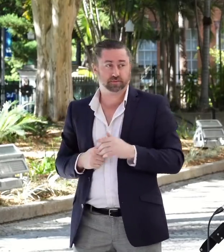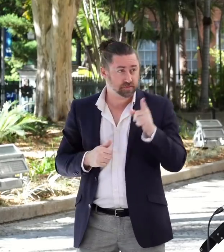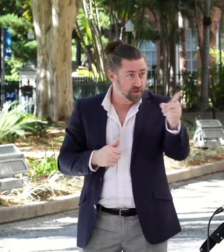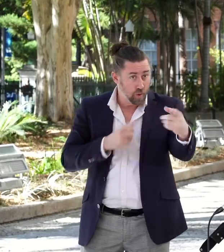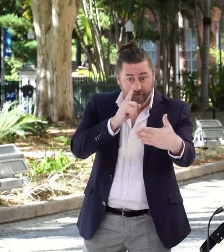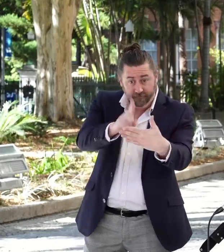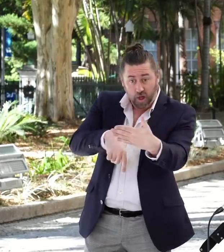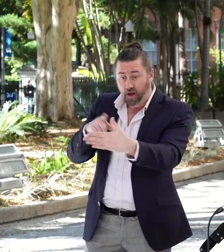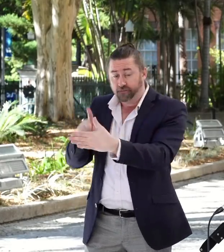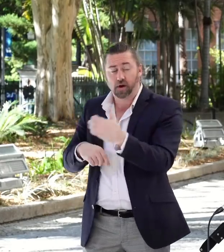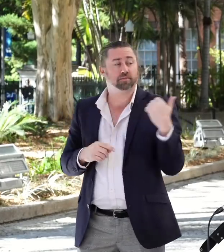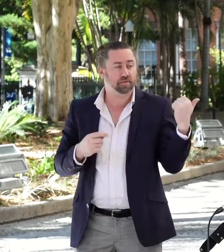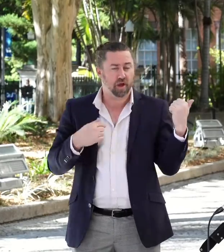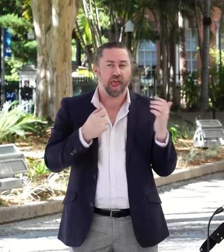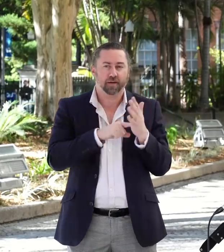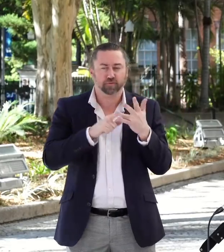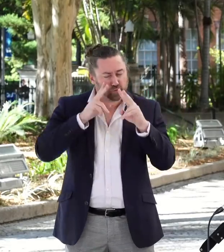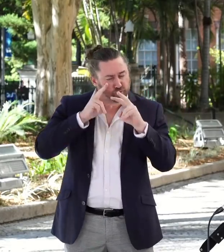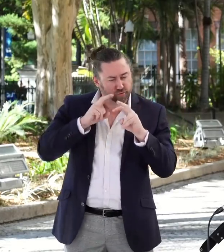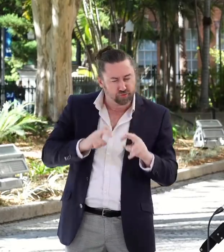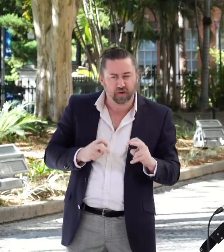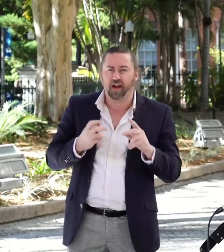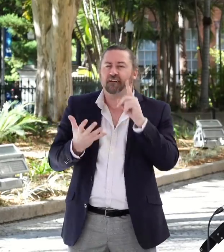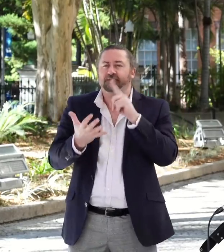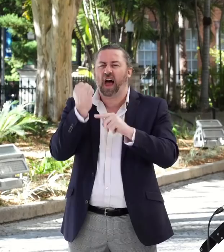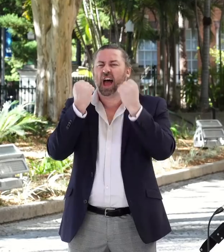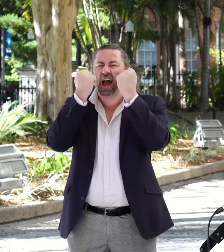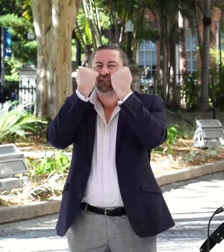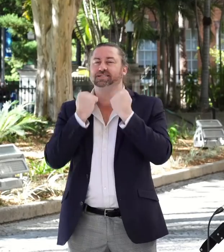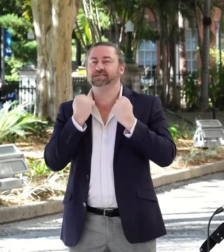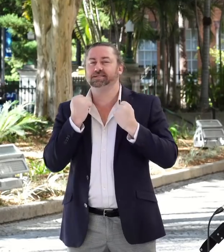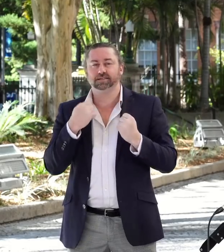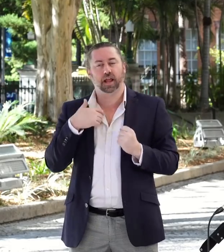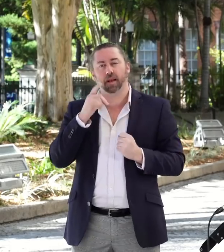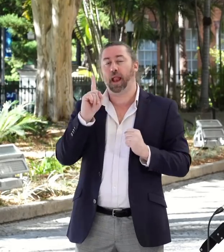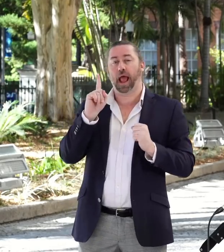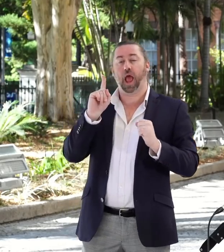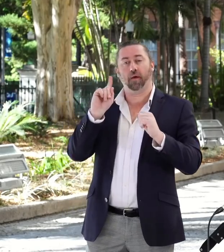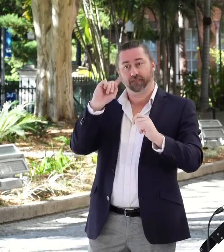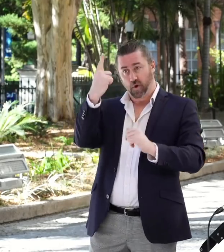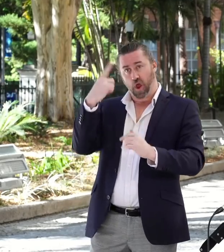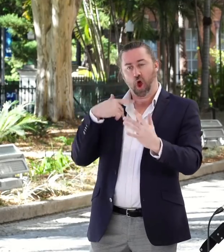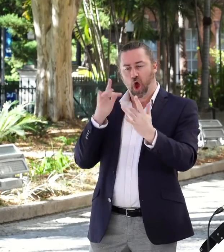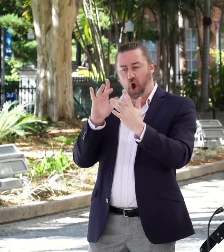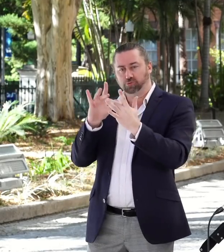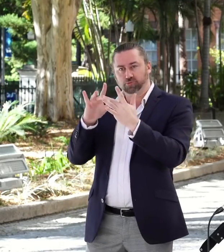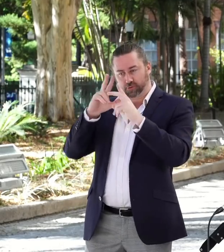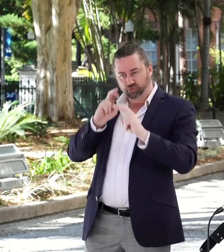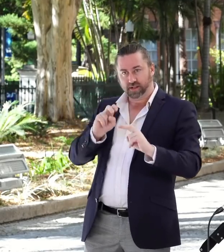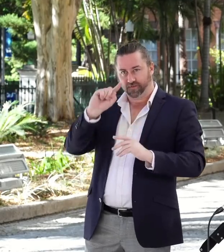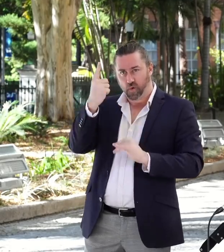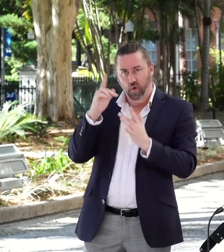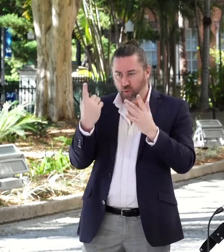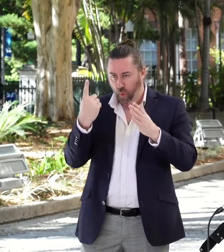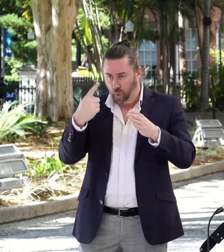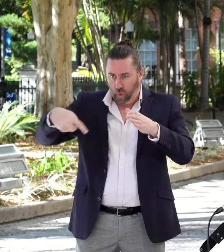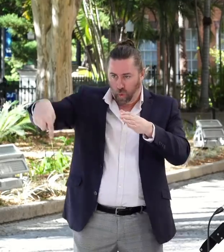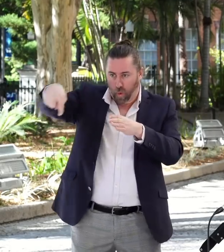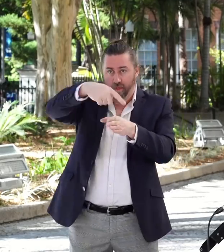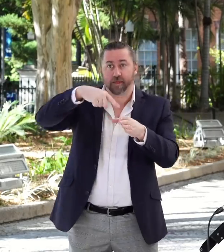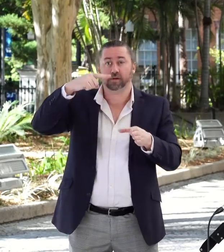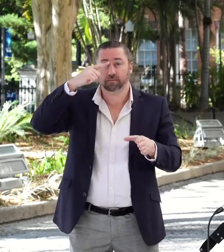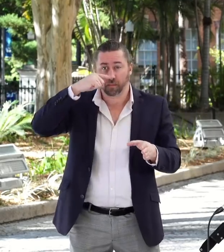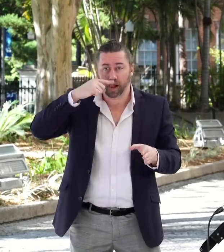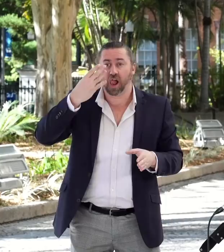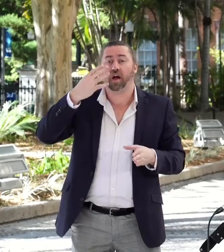That'll depend on how much evidence we secure, and that's the focus at the moment is the contact tracing and working out where they've been and trying to identify anyone that's